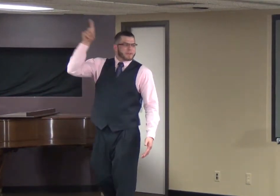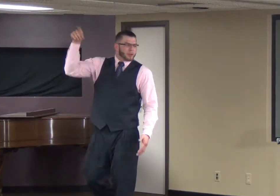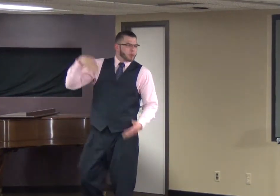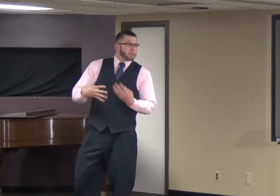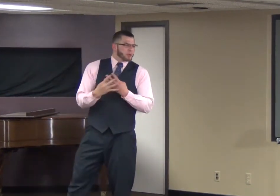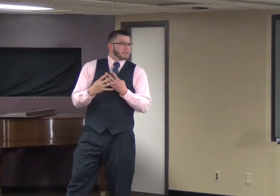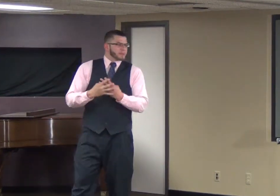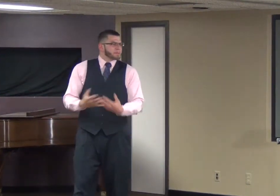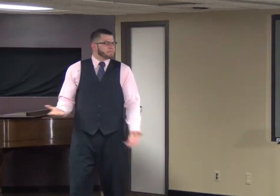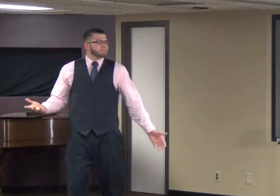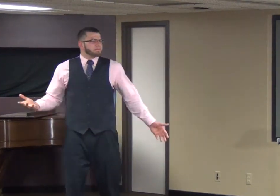for you in prison.